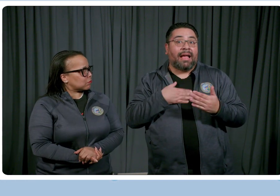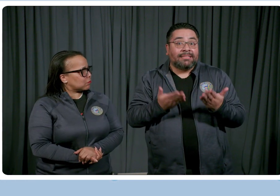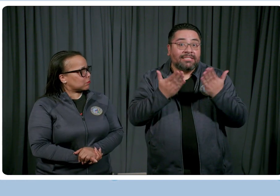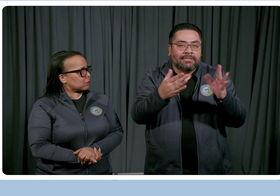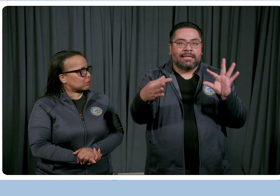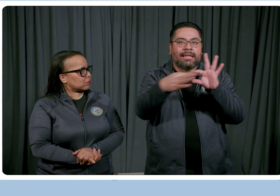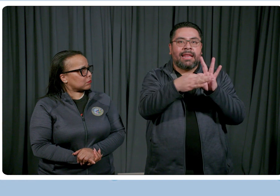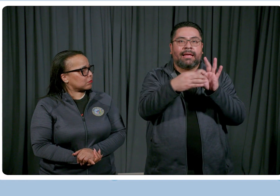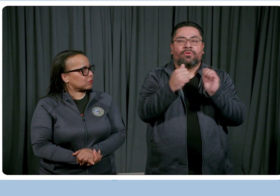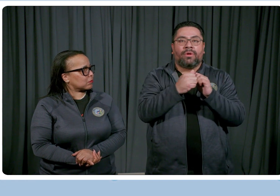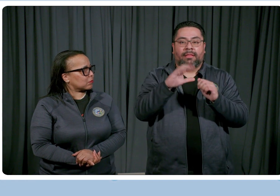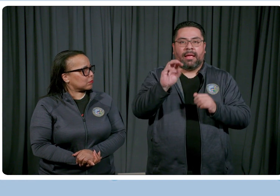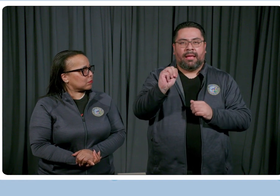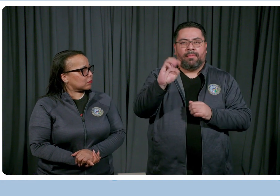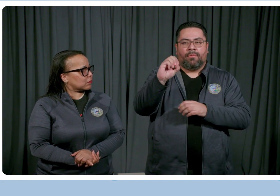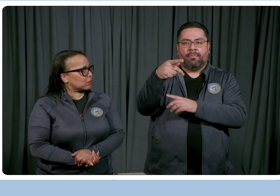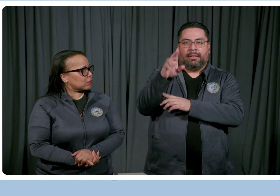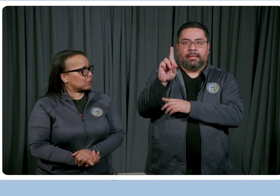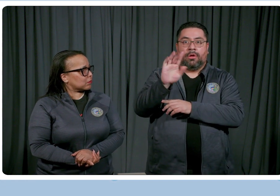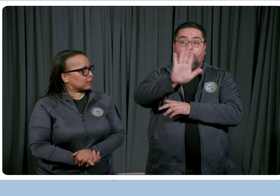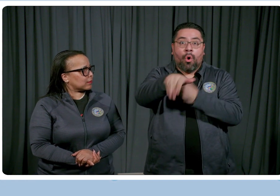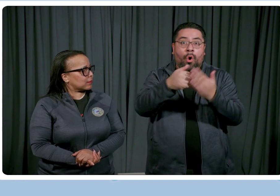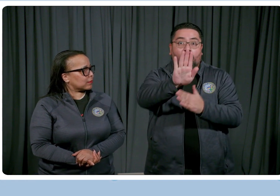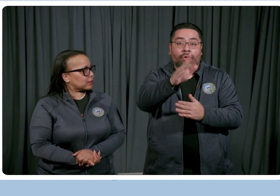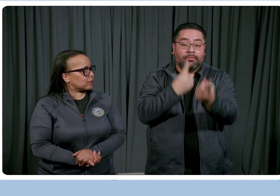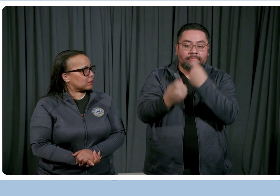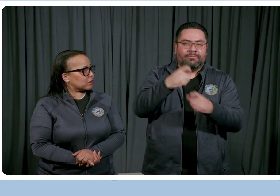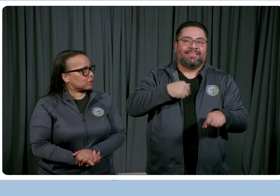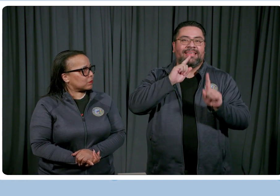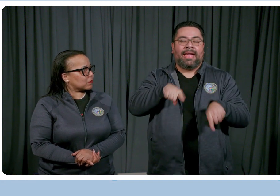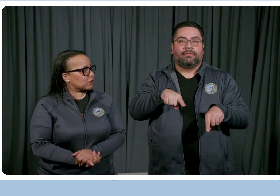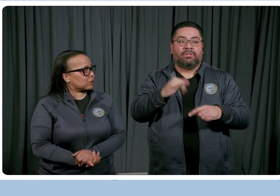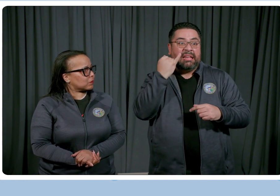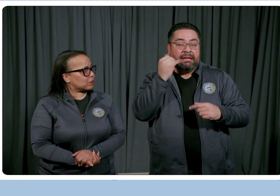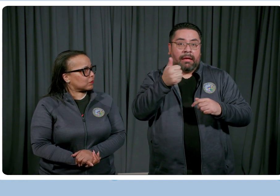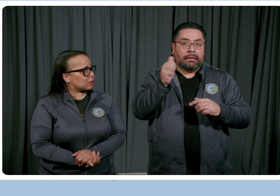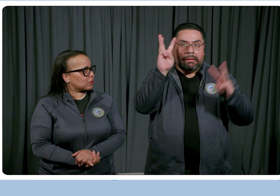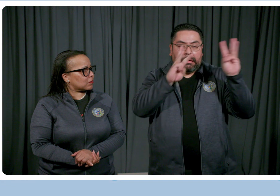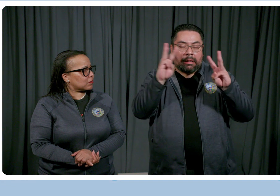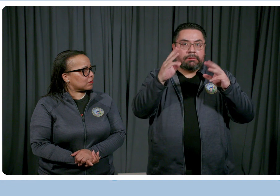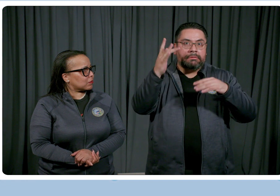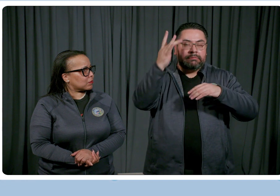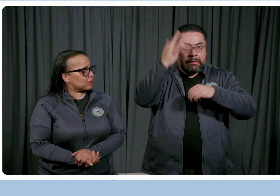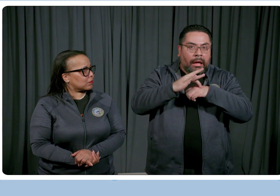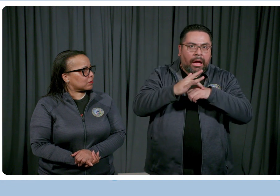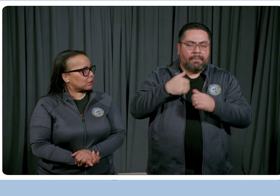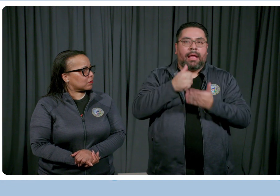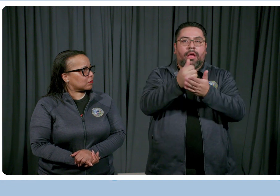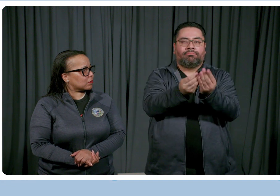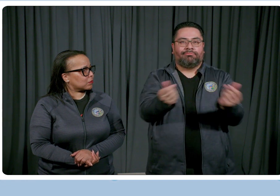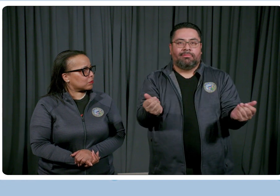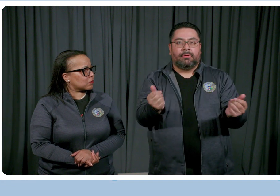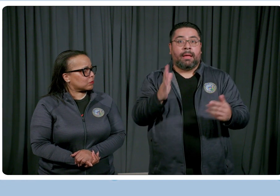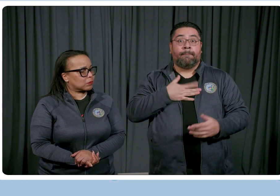mayor's office for people with disabilities, and I will answer all their questions and alleviate any concerns that they have,